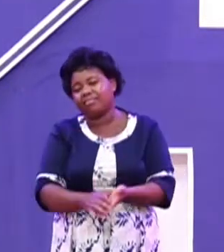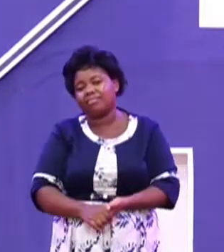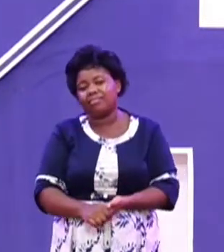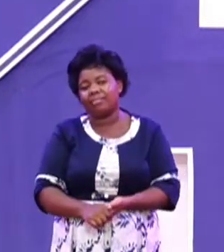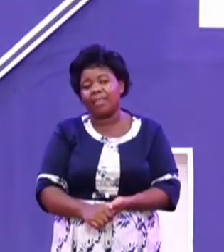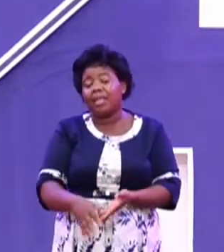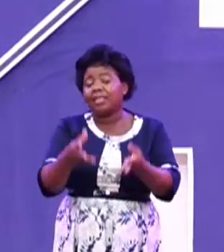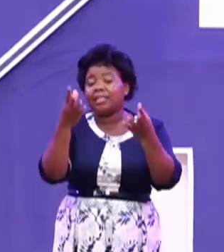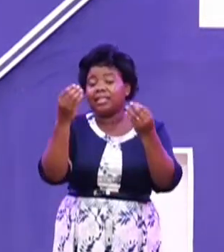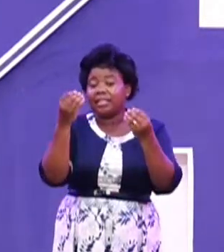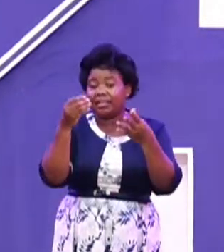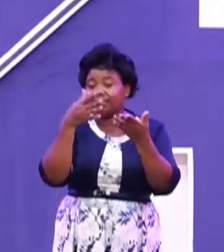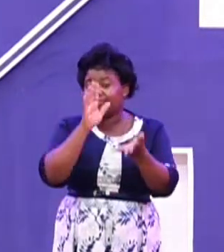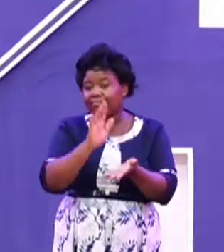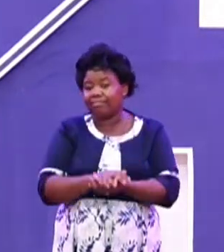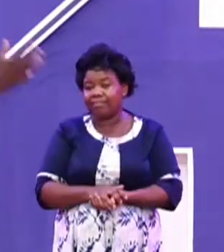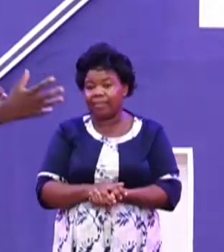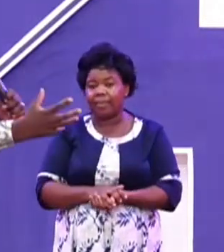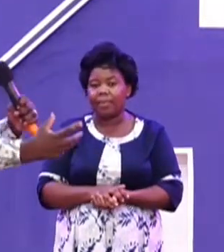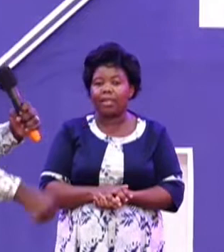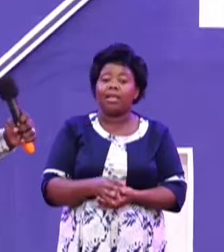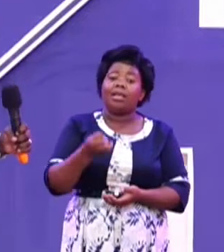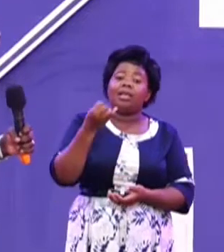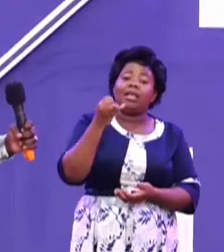very easy. It is very easy. The administrator,